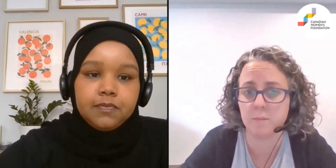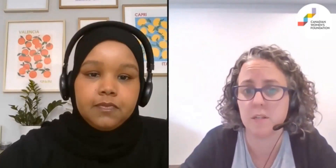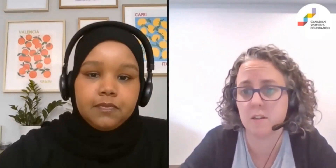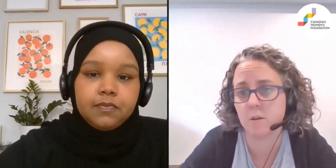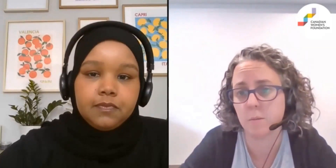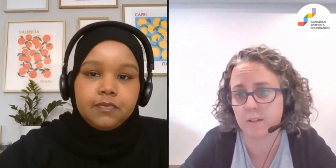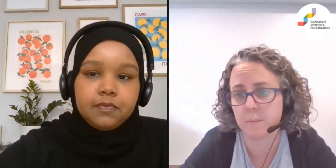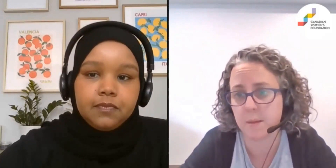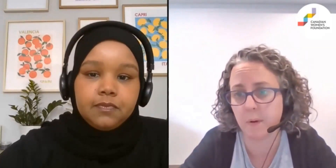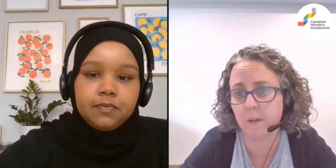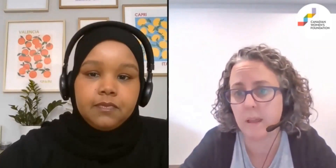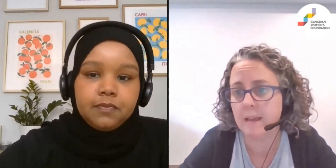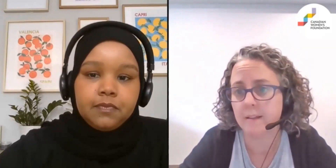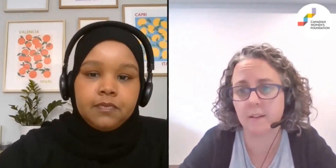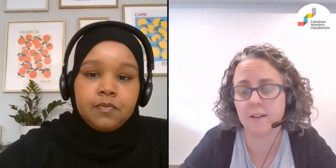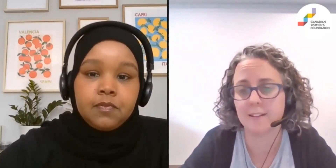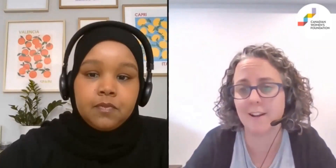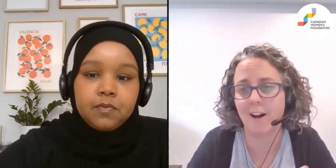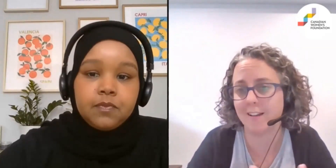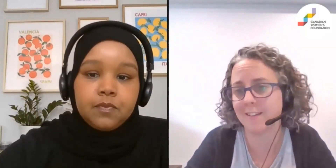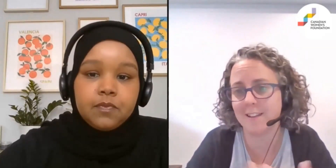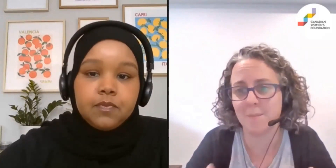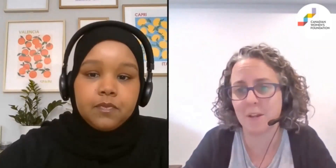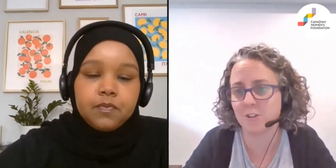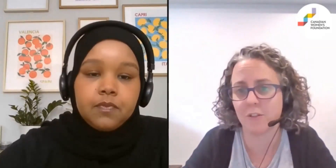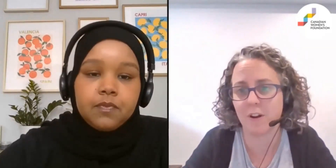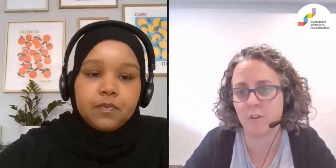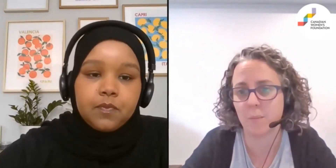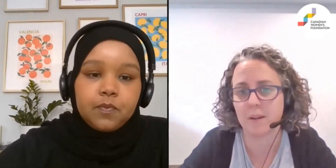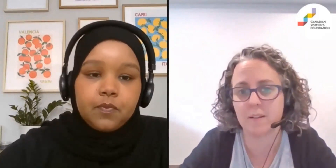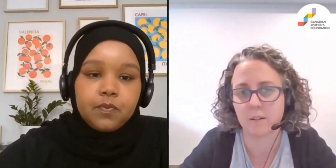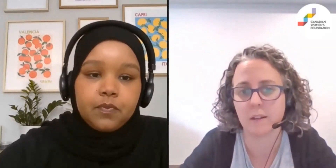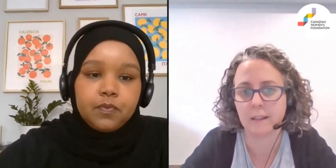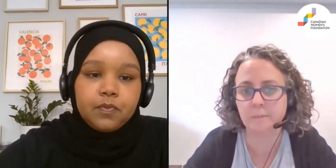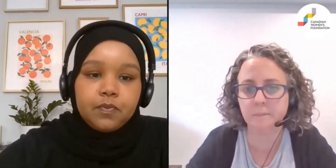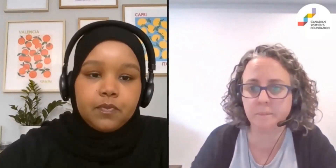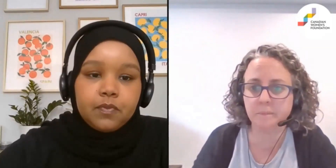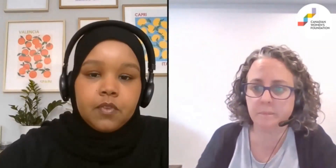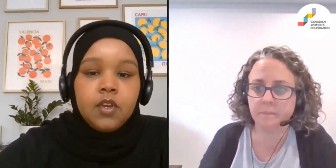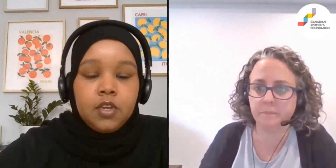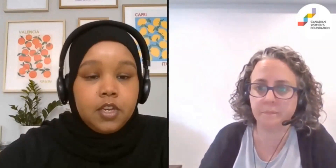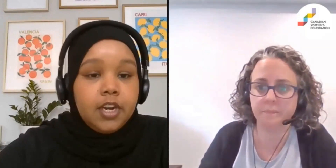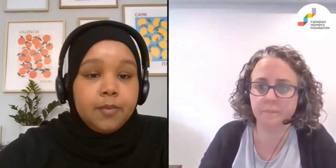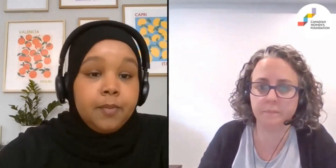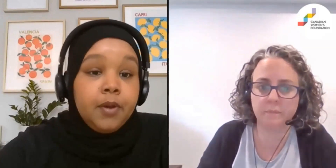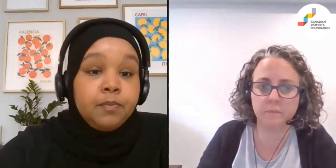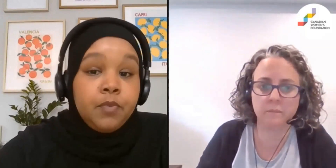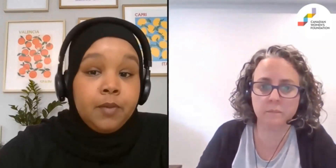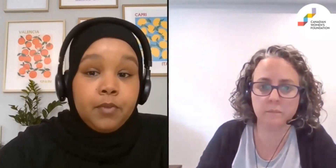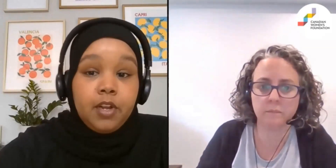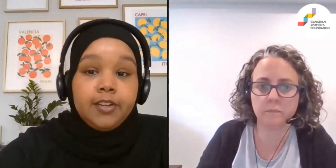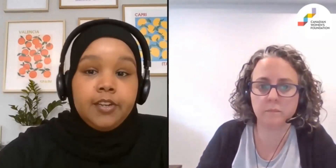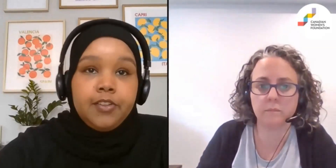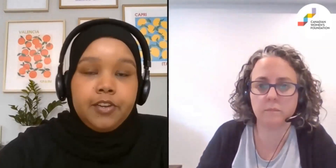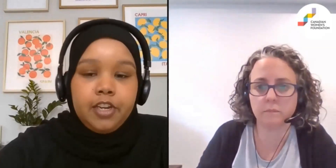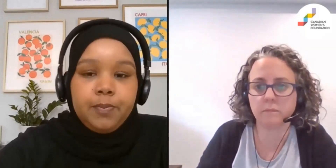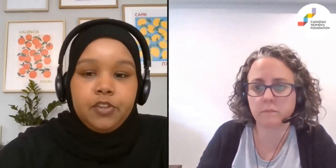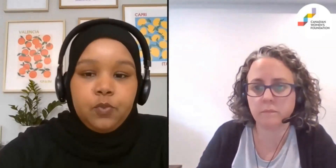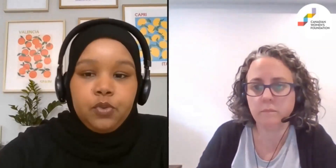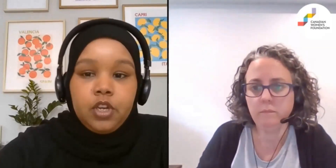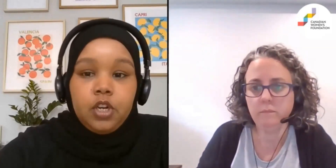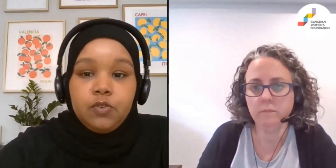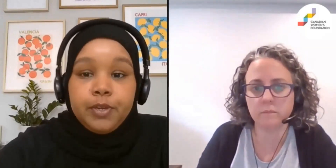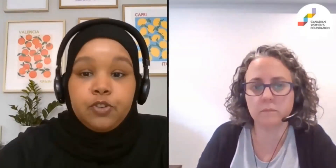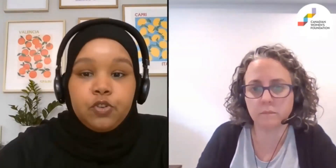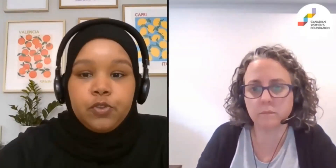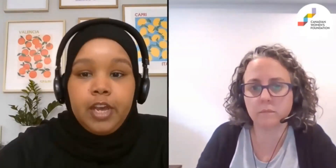2S LGBTQ plus people. So it's not the same picture for everybody, certainly. Yeah, and I'm glad that the data